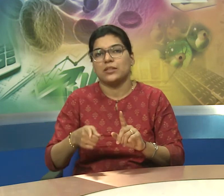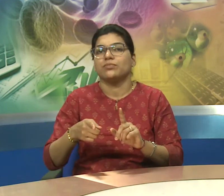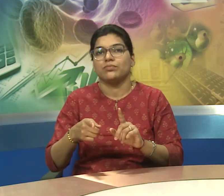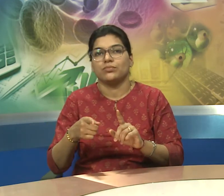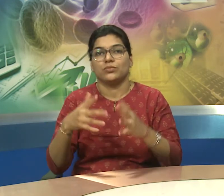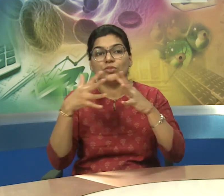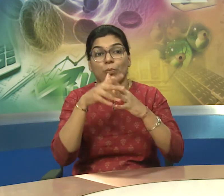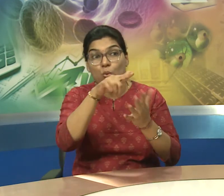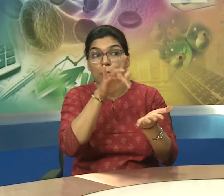stored in